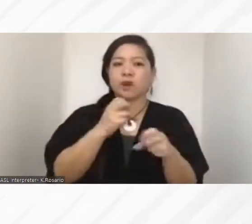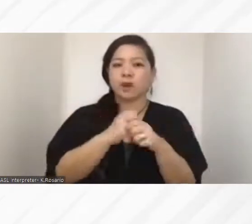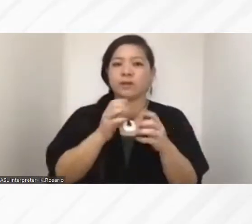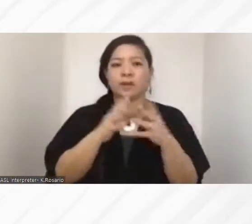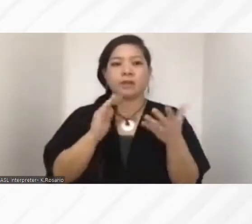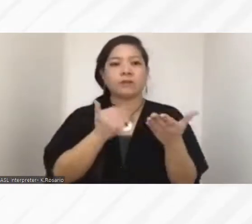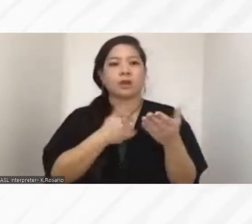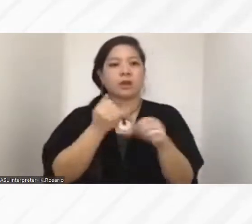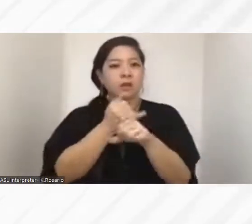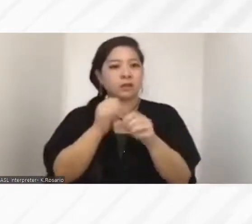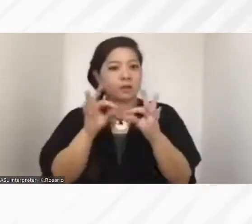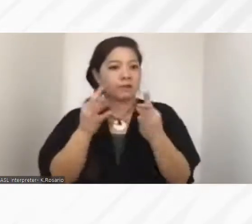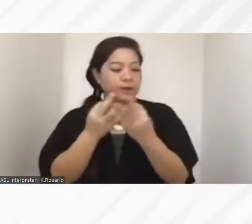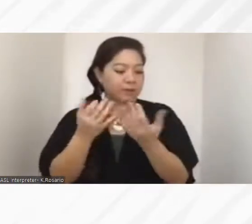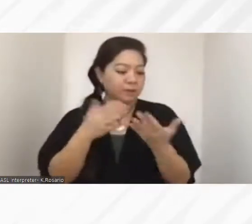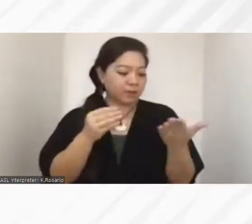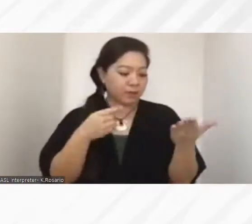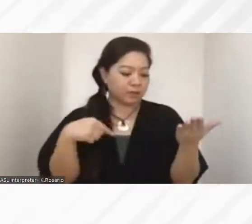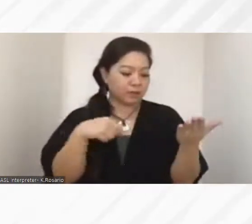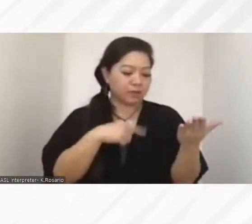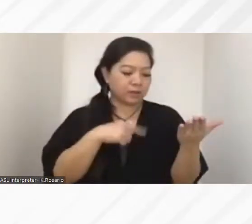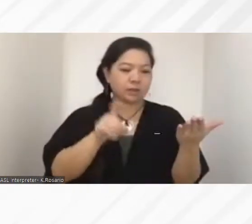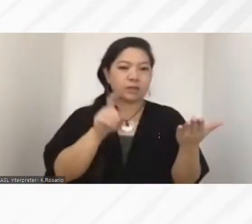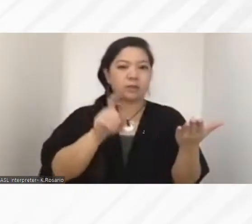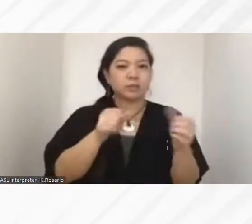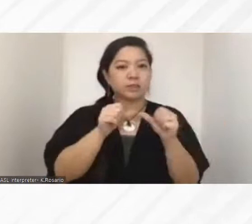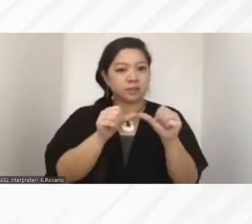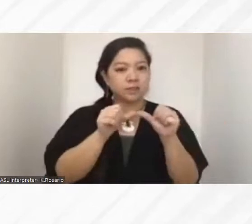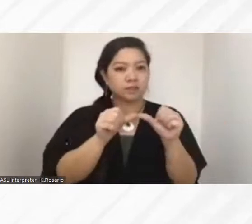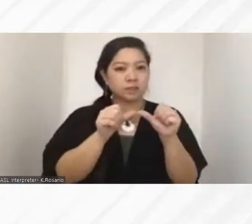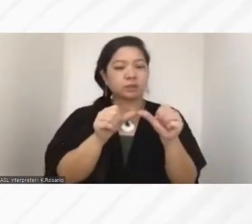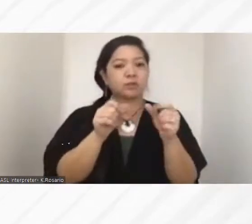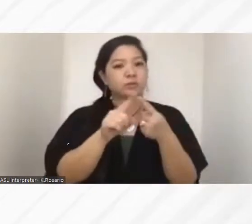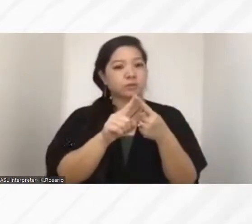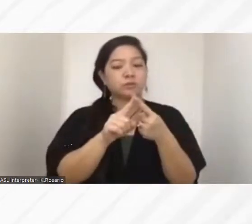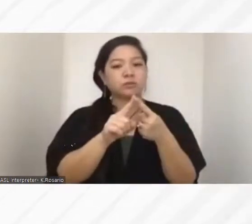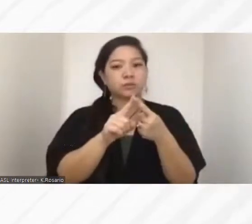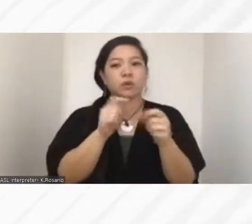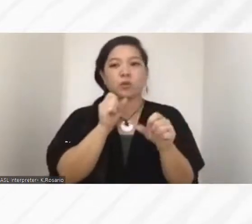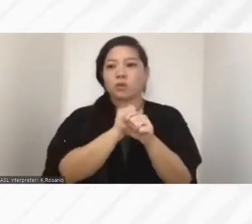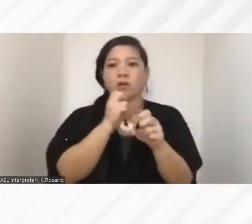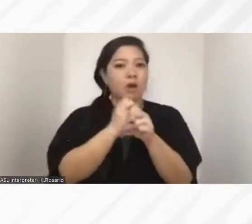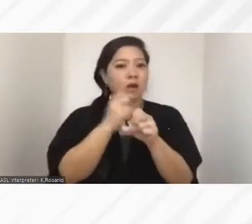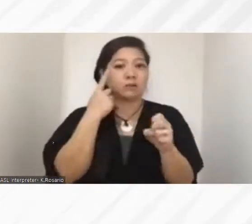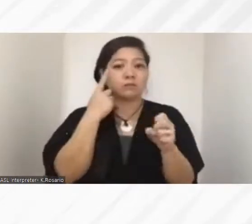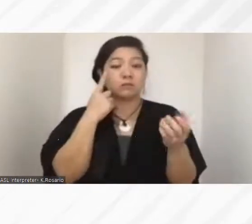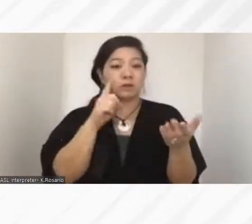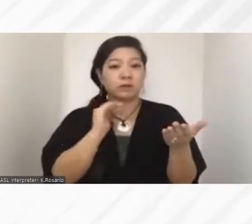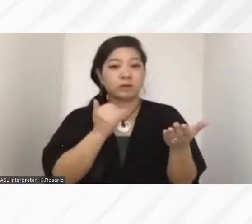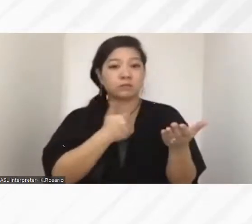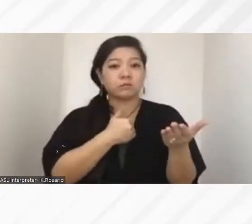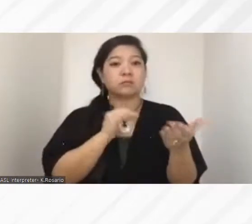island families. And we definitely need to continue to step up for the sake of our